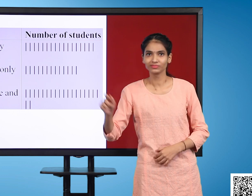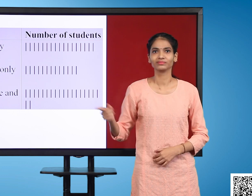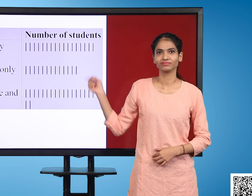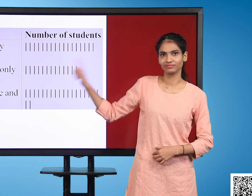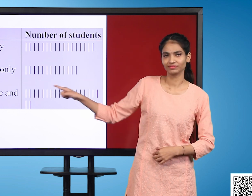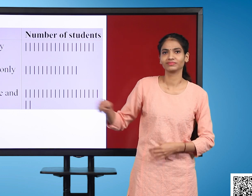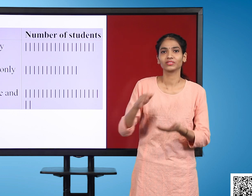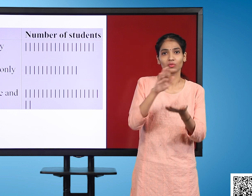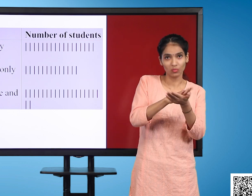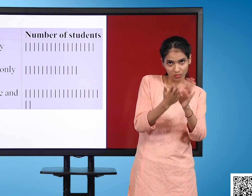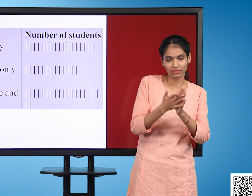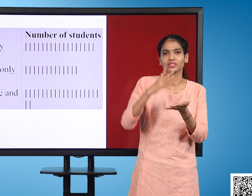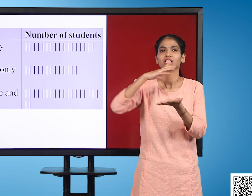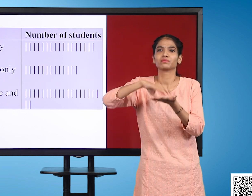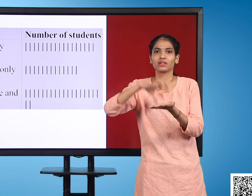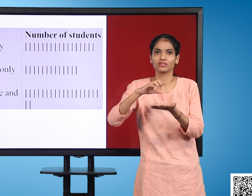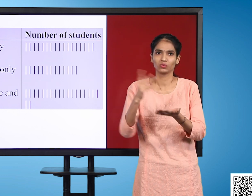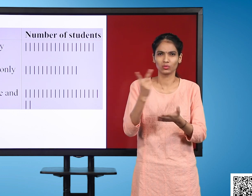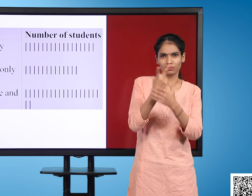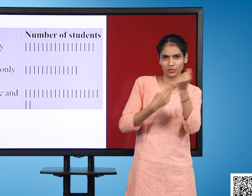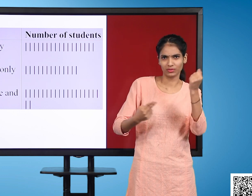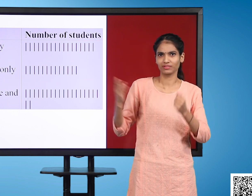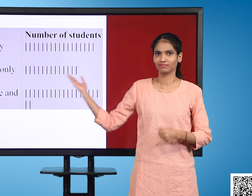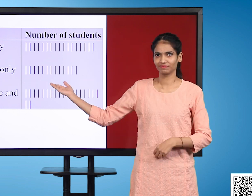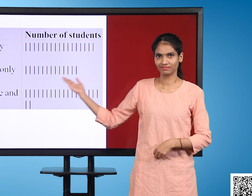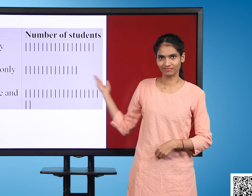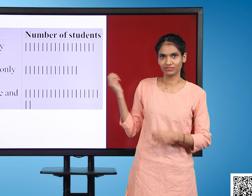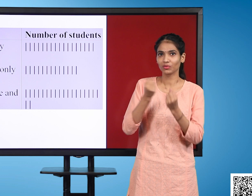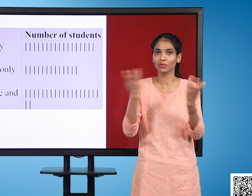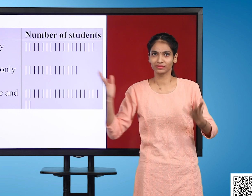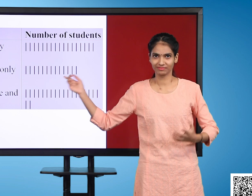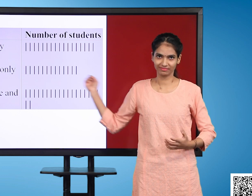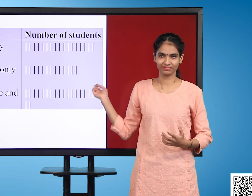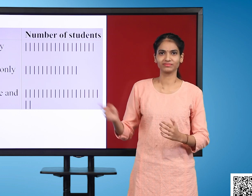marks. Both rice and chapati, marks.